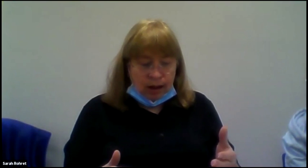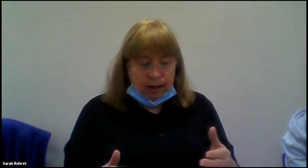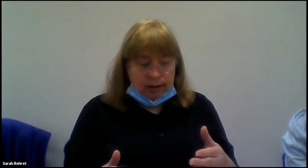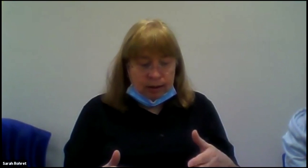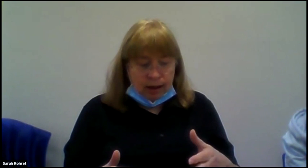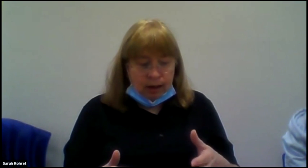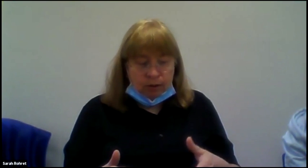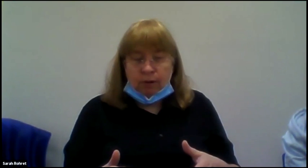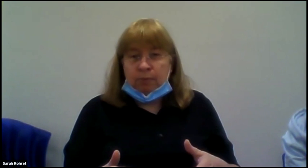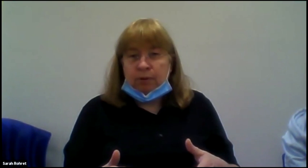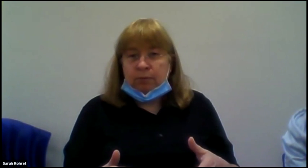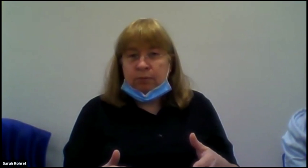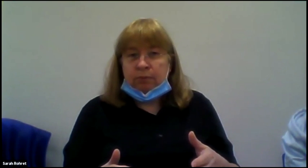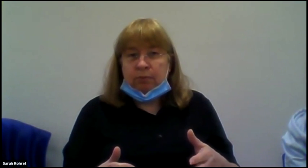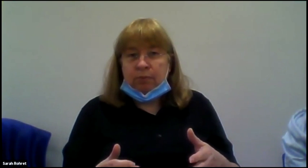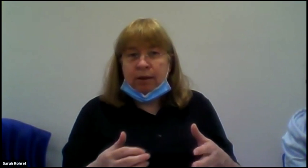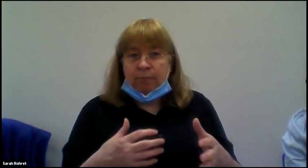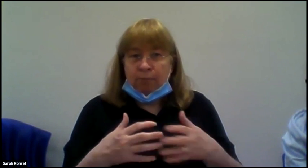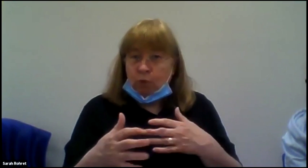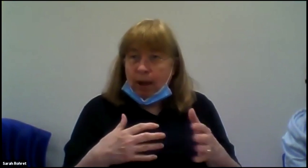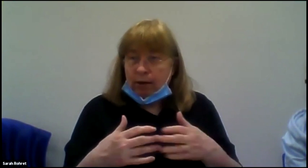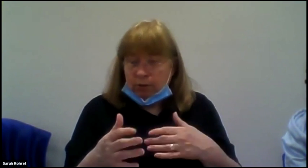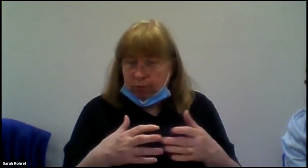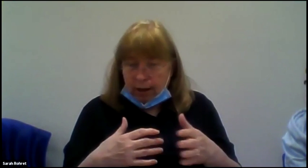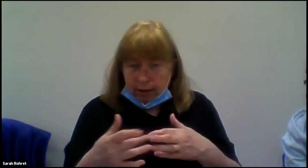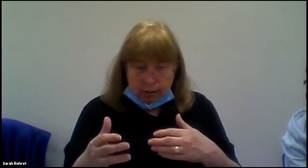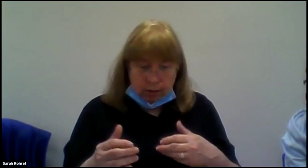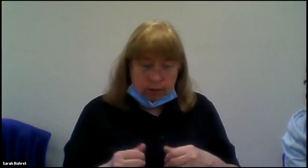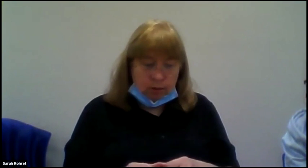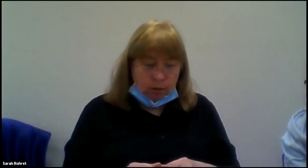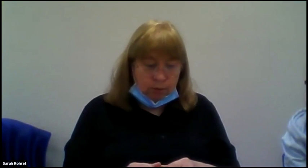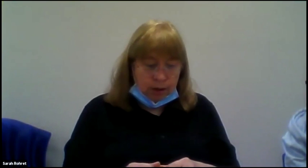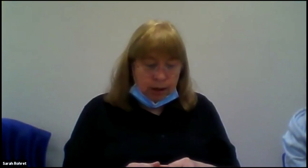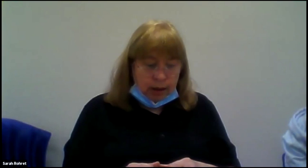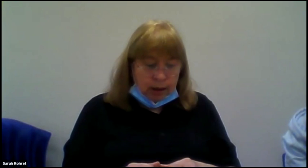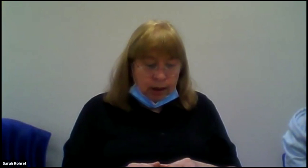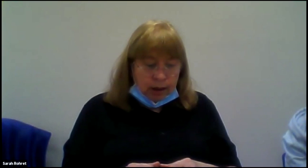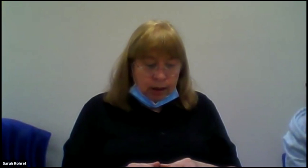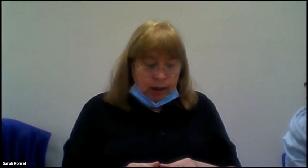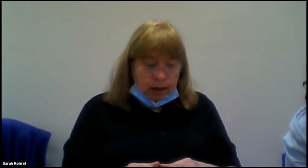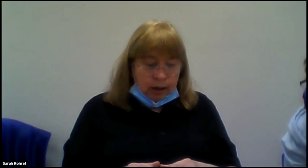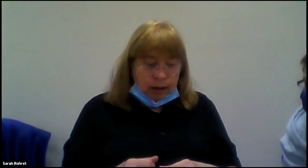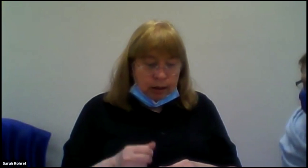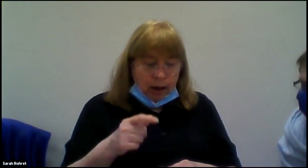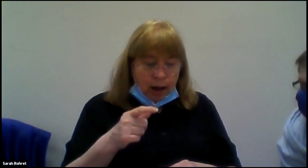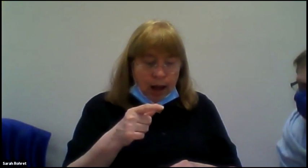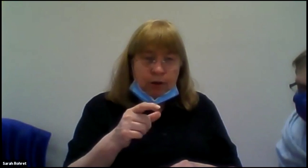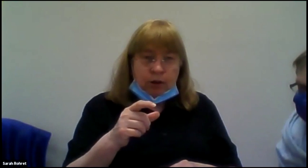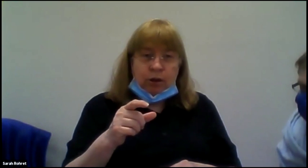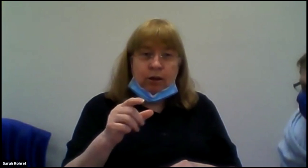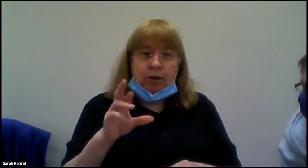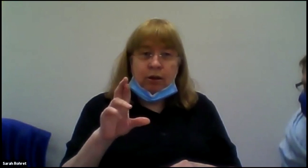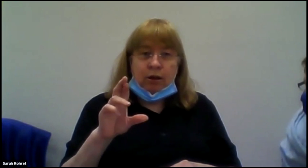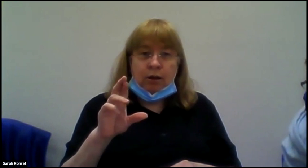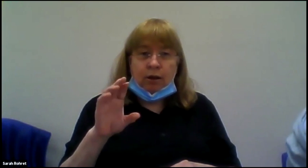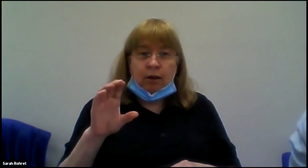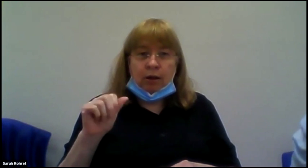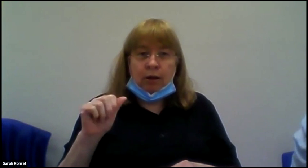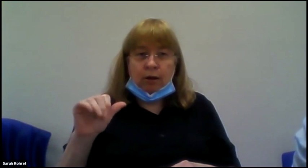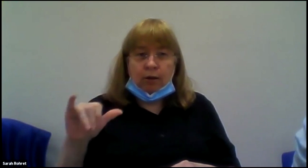think they had trouble with the still matter and gray. So I would just